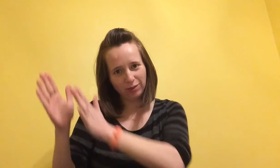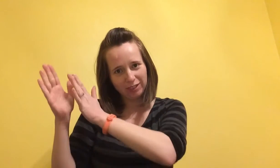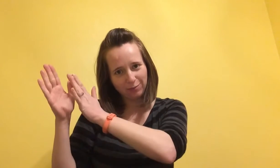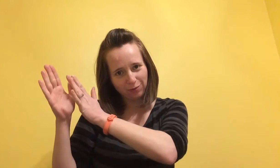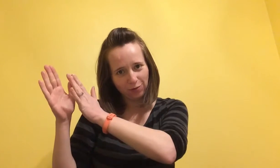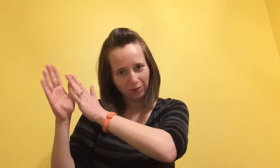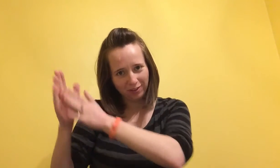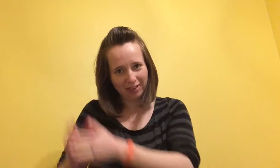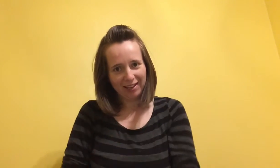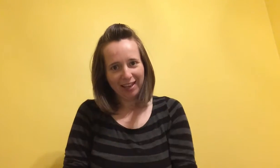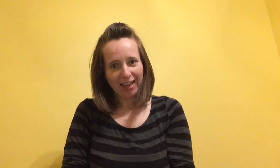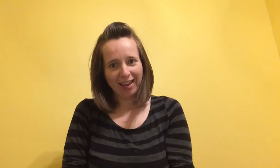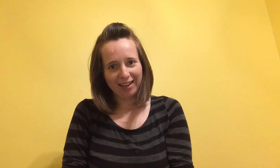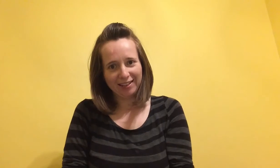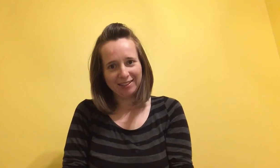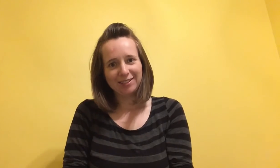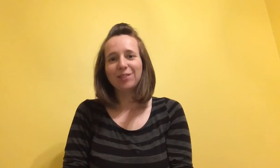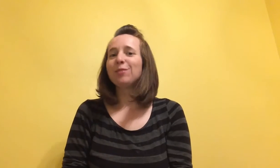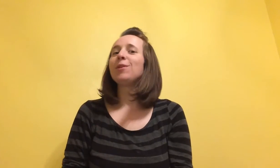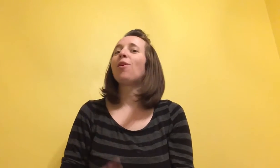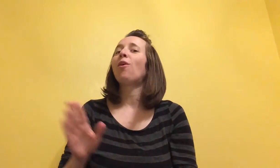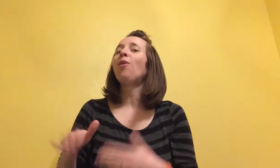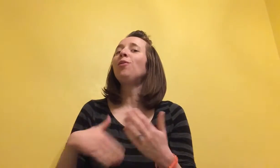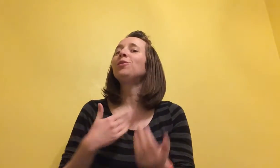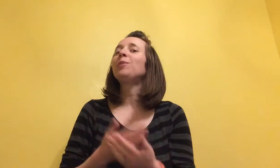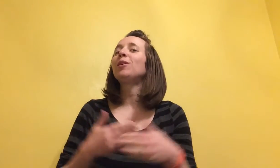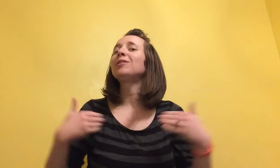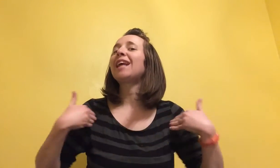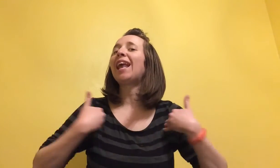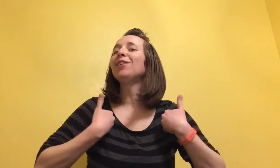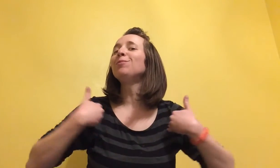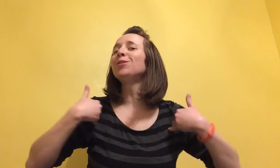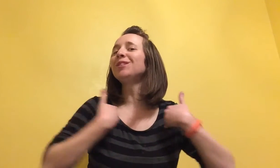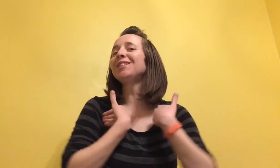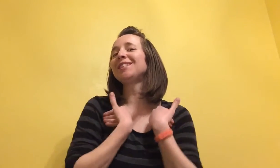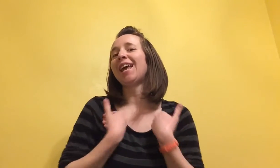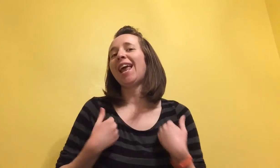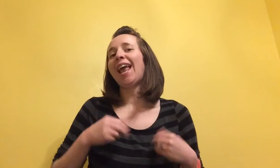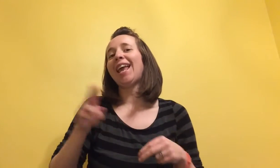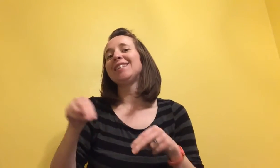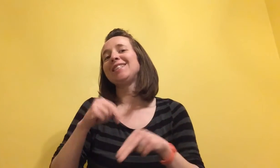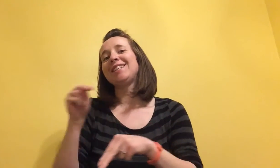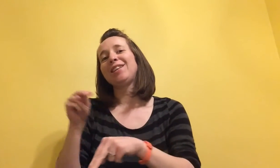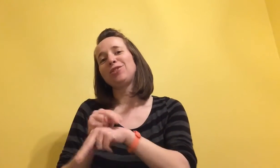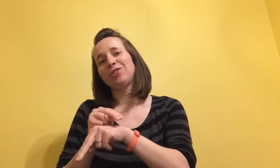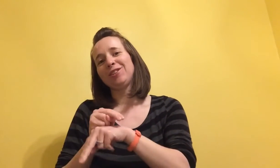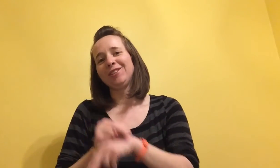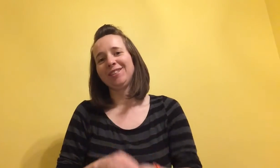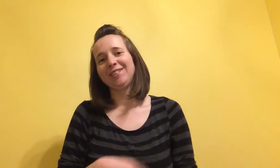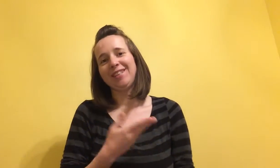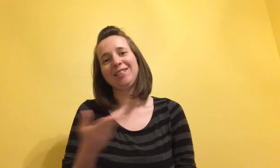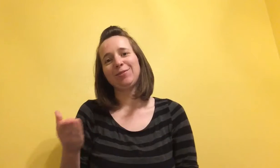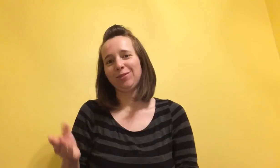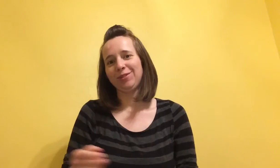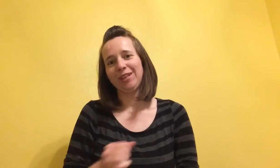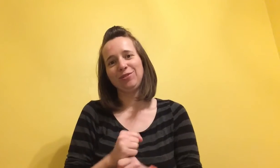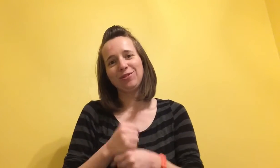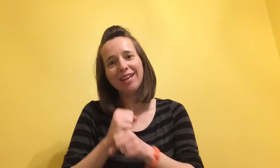series before, and this is going to be all about animals and nature, things that were like